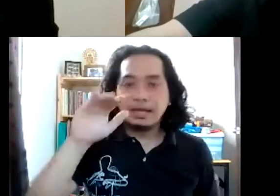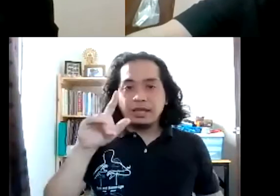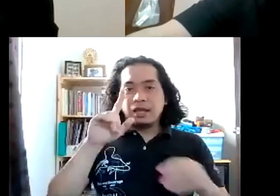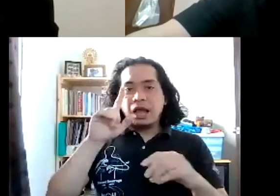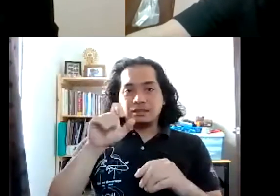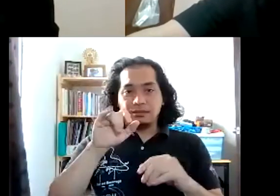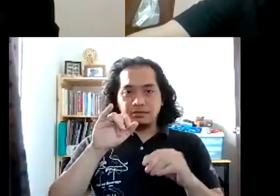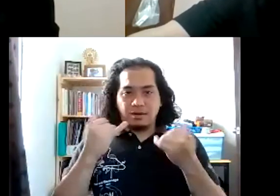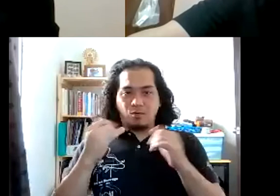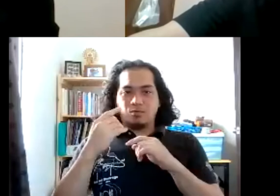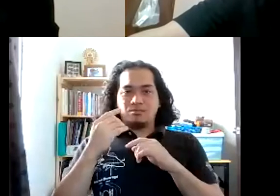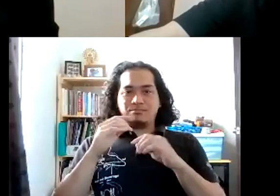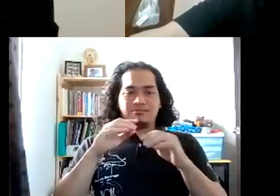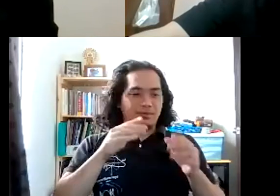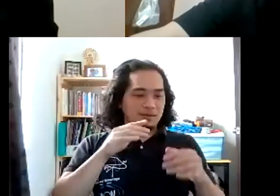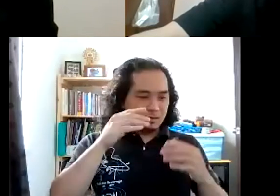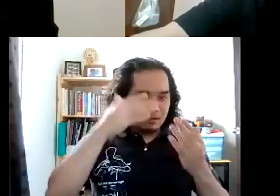Nat gave me the idea